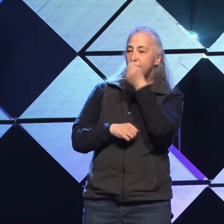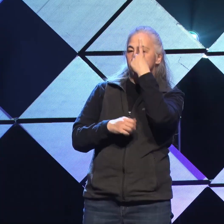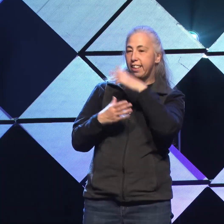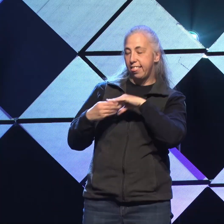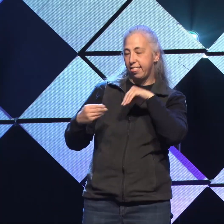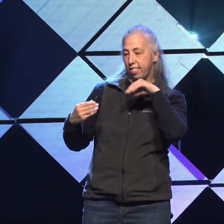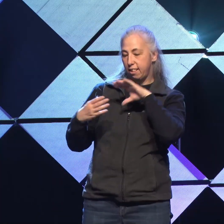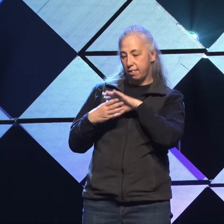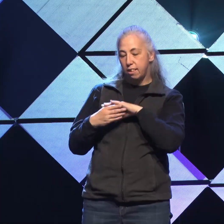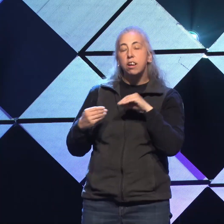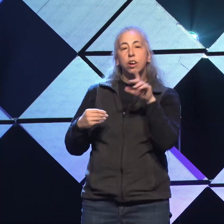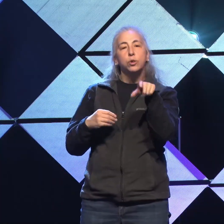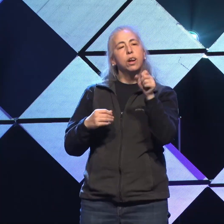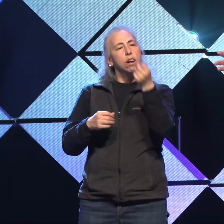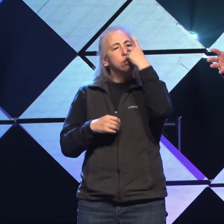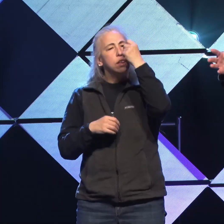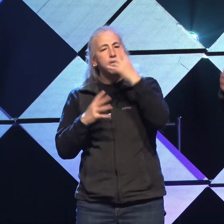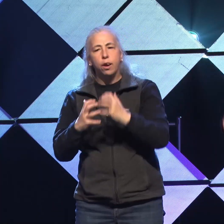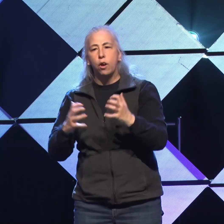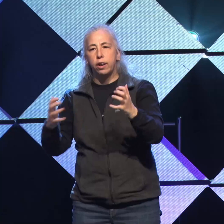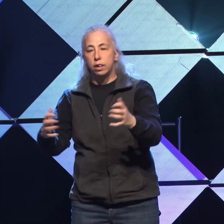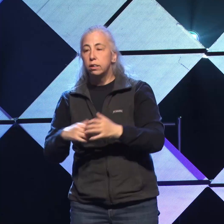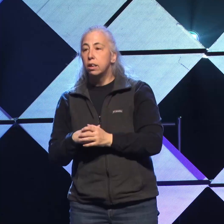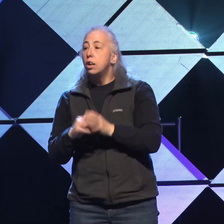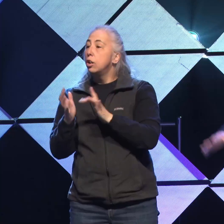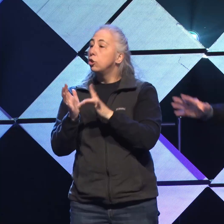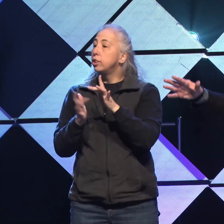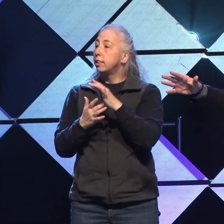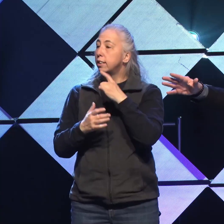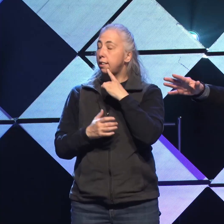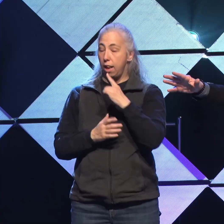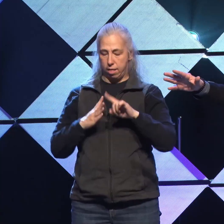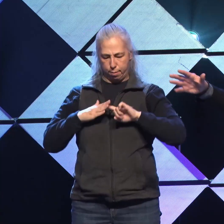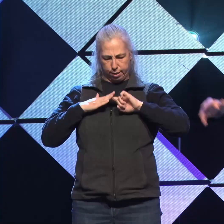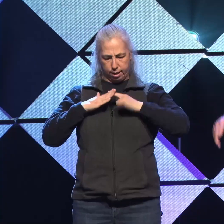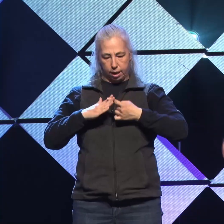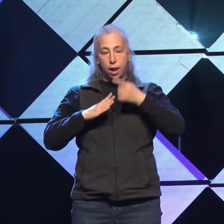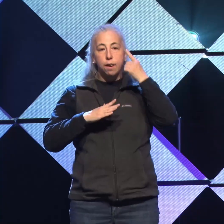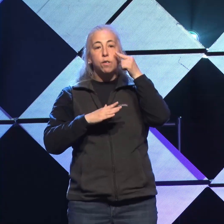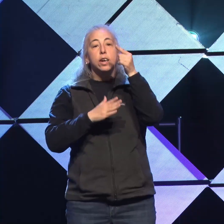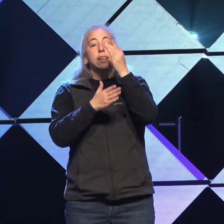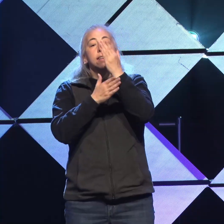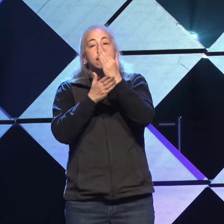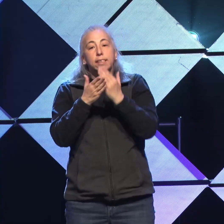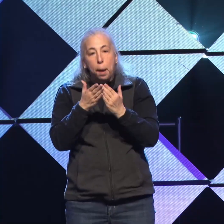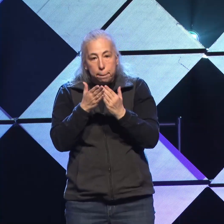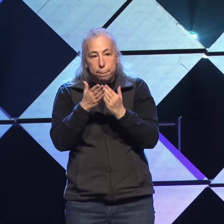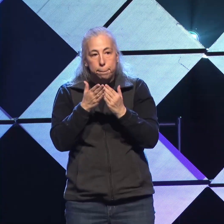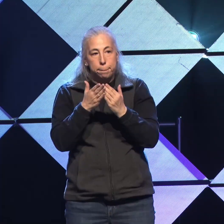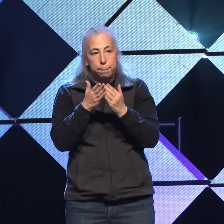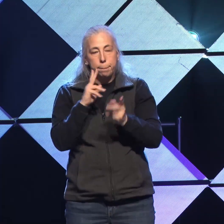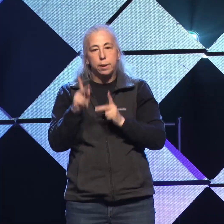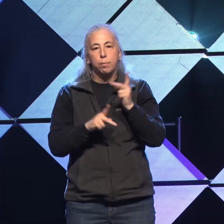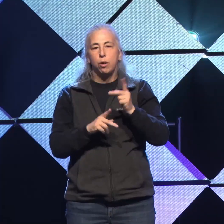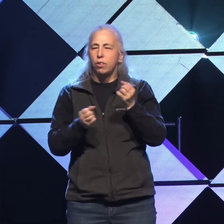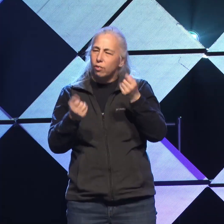a little bit. Jesus began, he said, to some, there's all kinds of people in the crowd that he's talking to. But there were